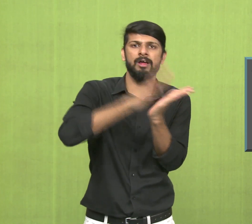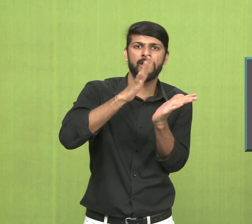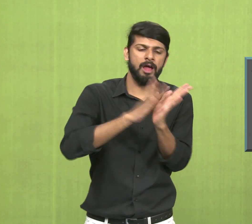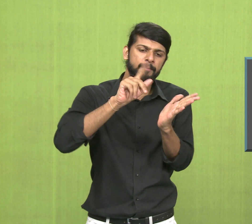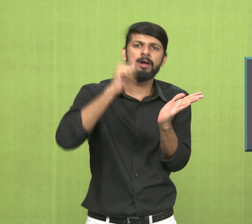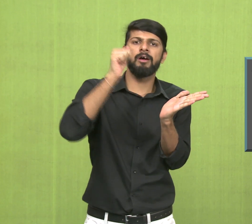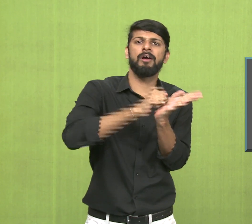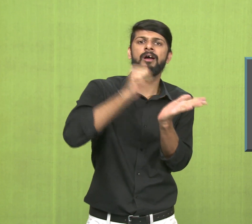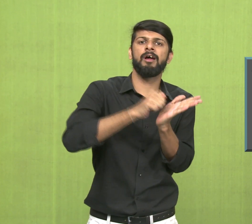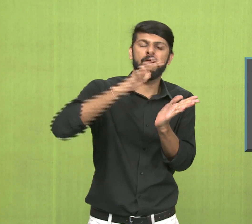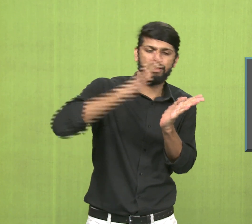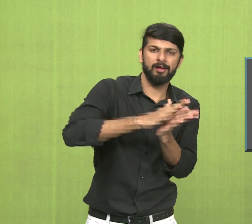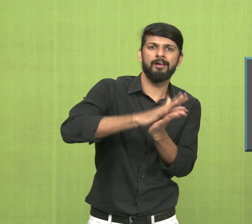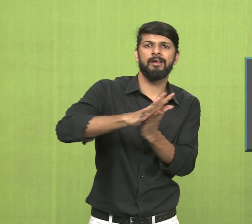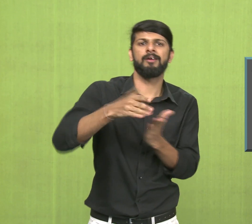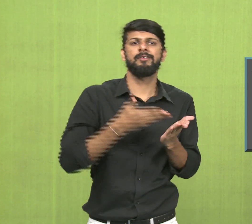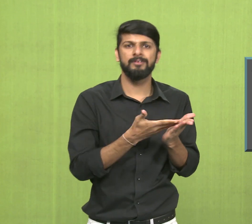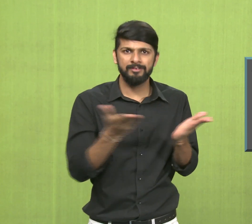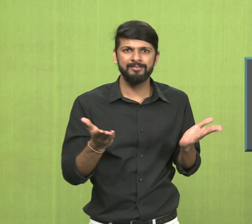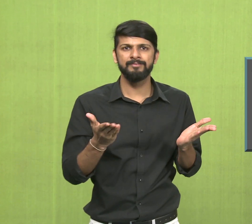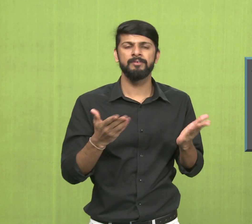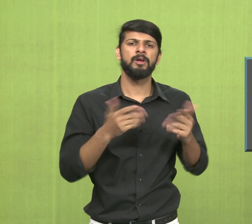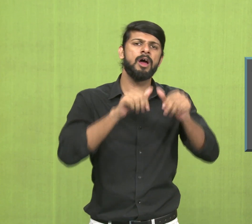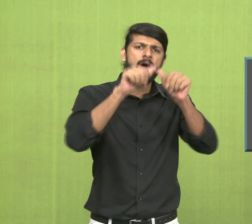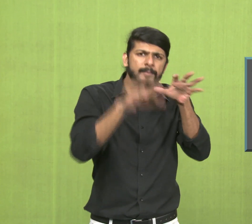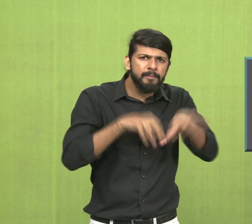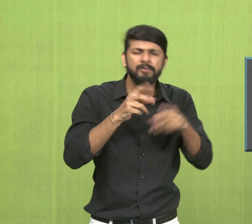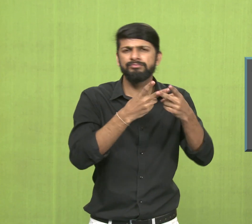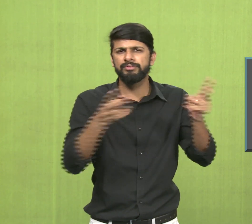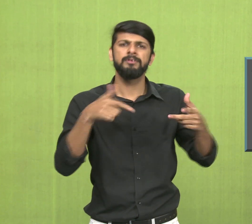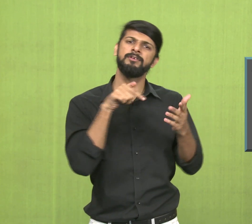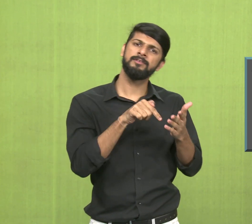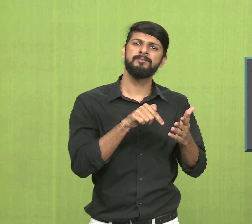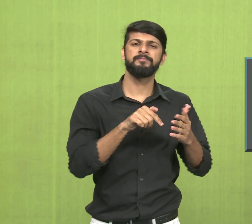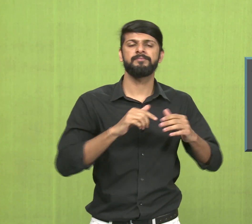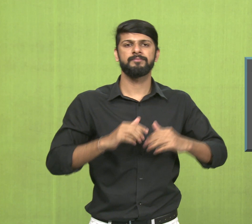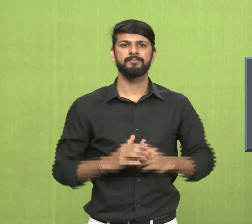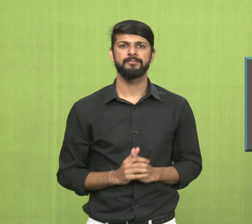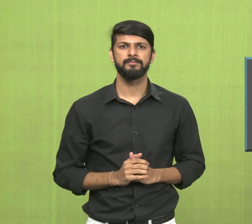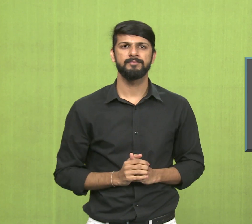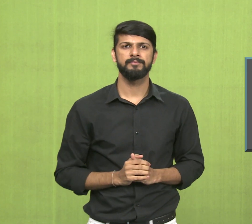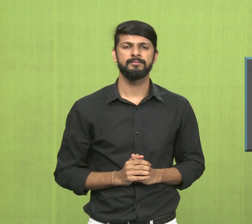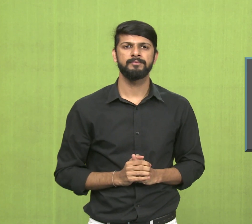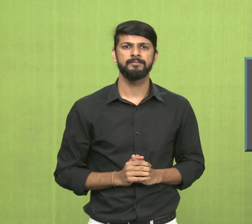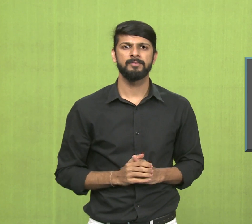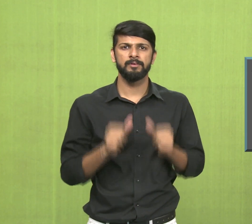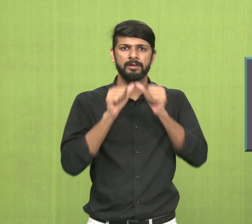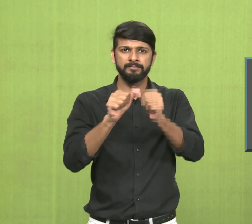as well as the palm. These can be used as blocks to make various kind of designs.